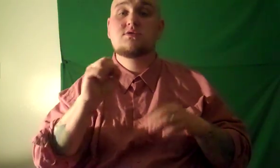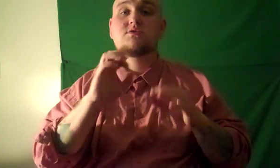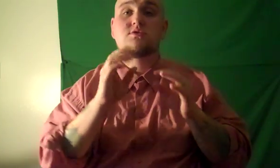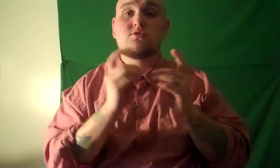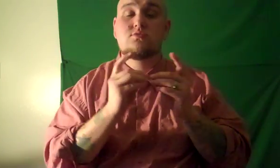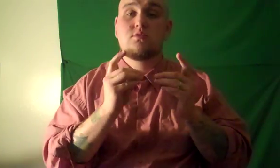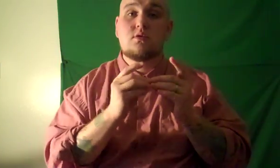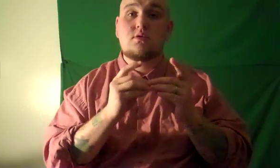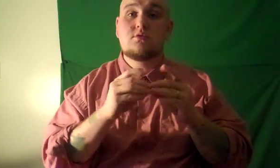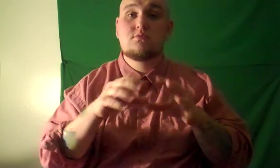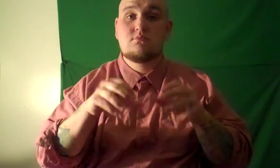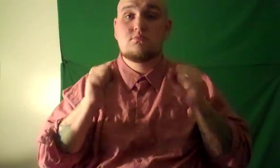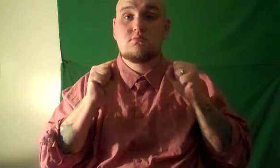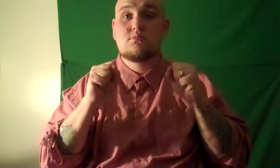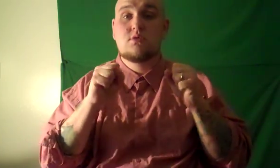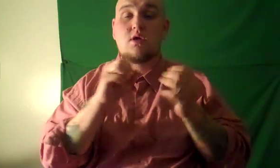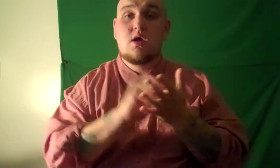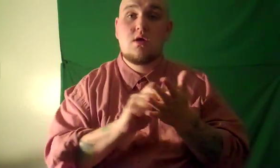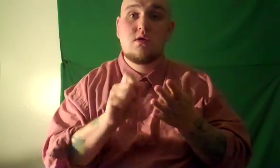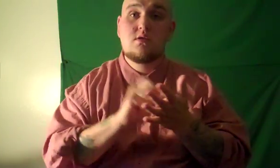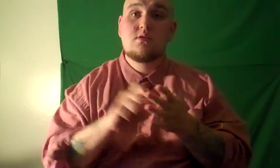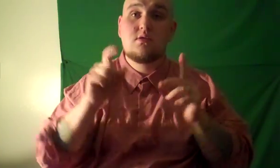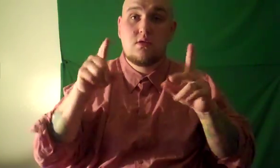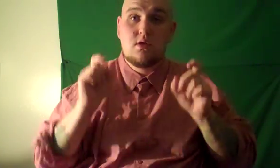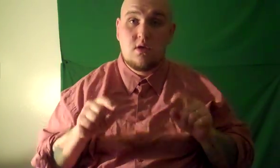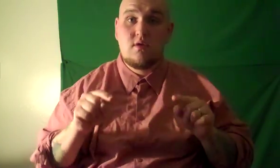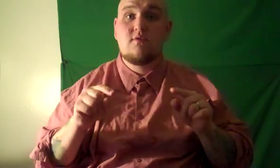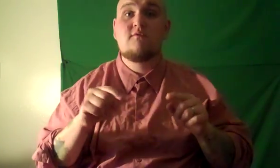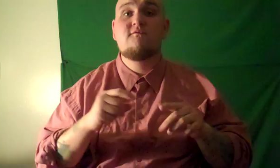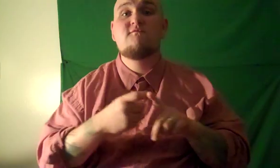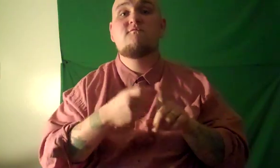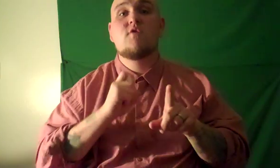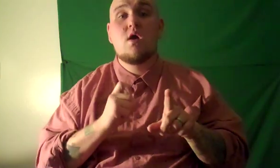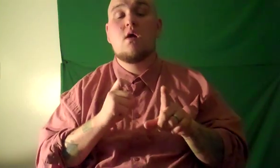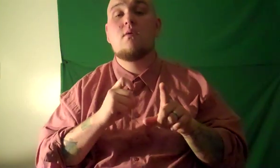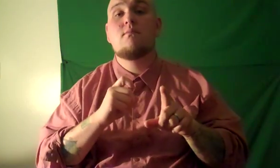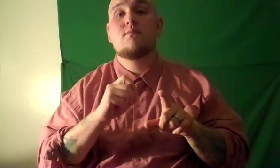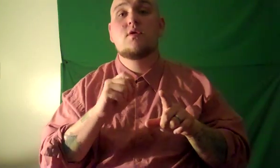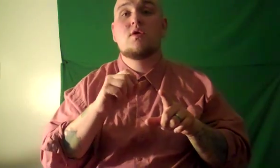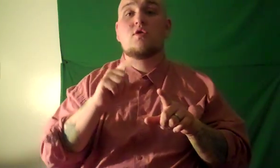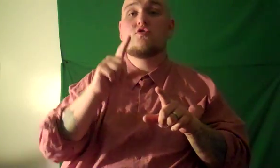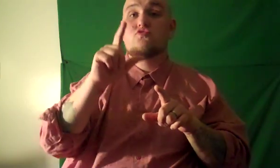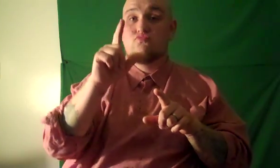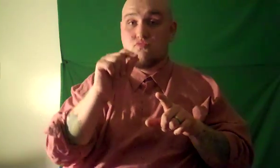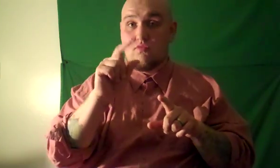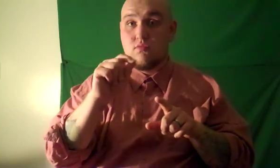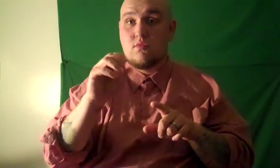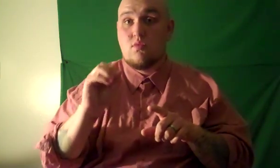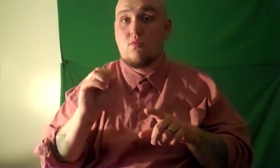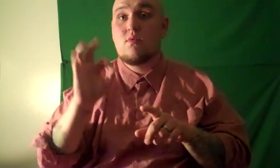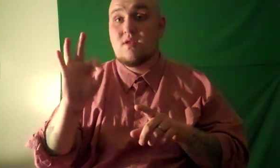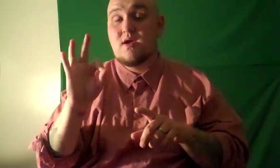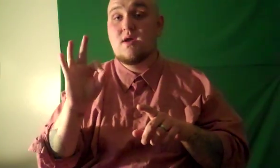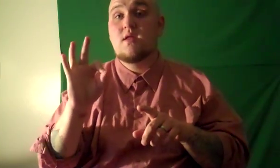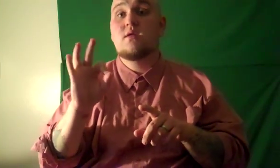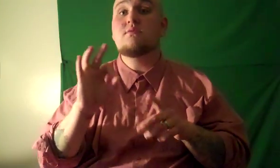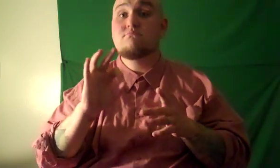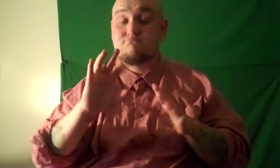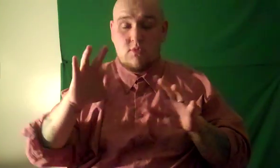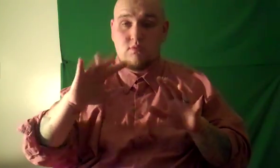from July 2009 up to and through June 30th of 2012, so beginning July